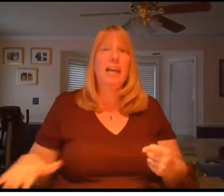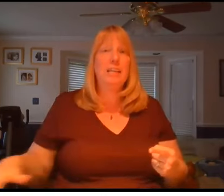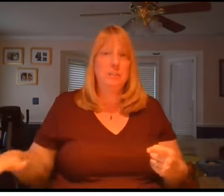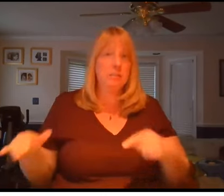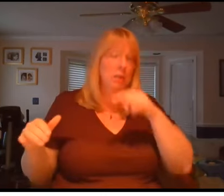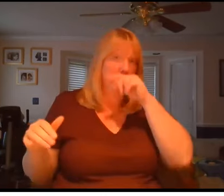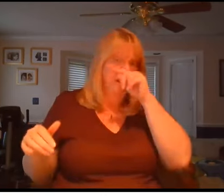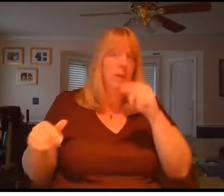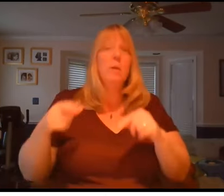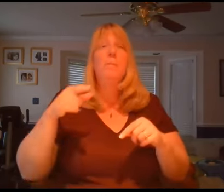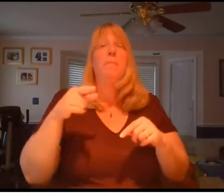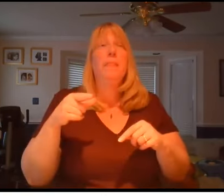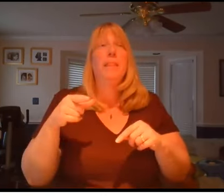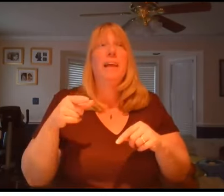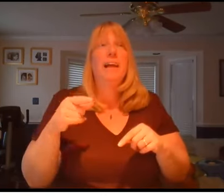a child.